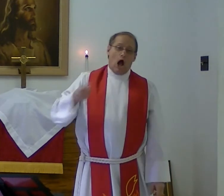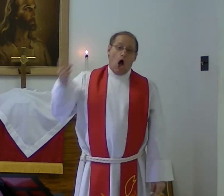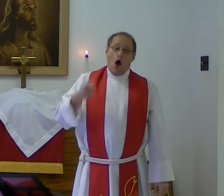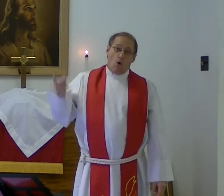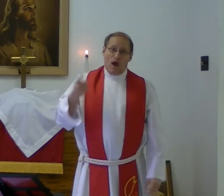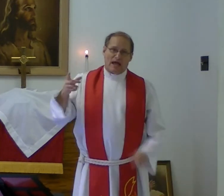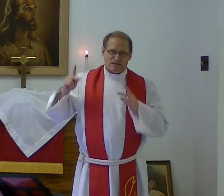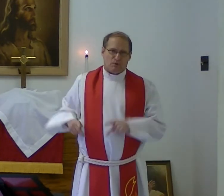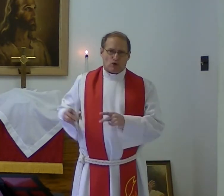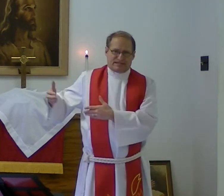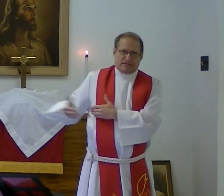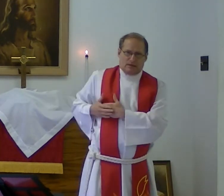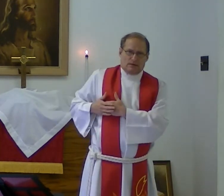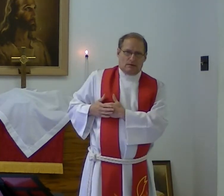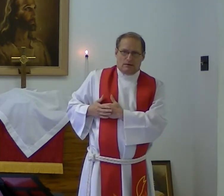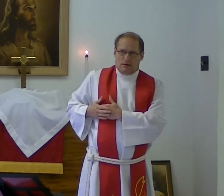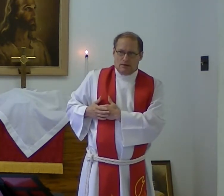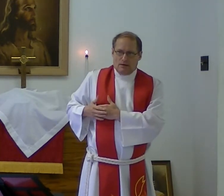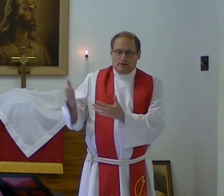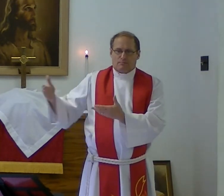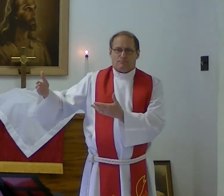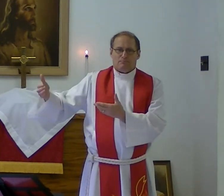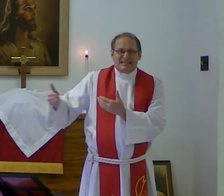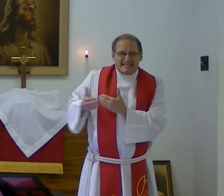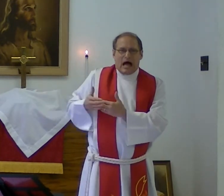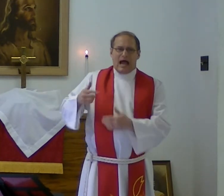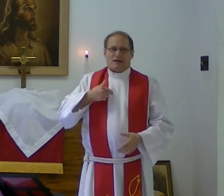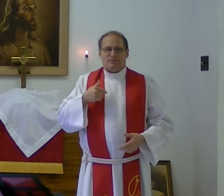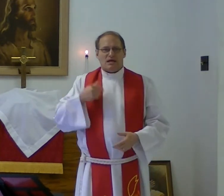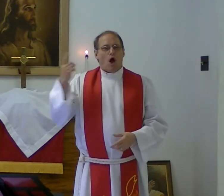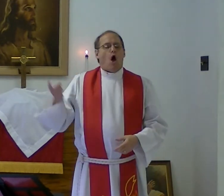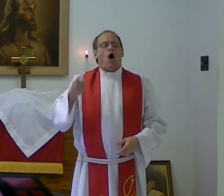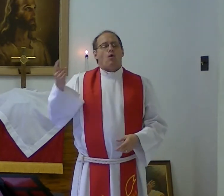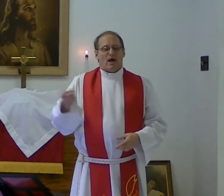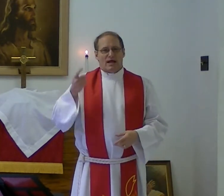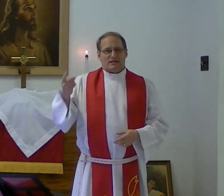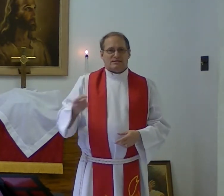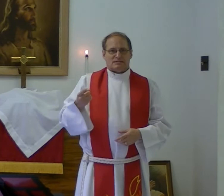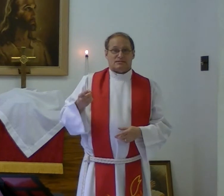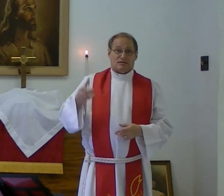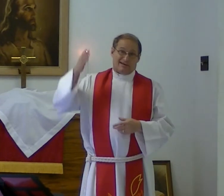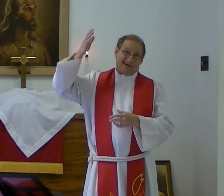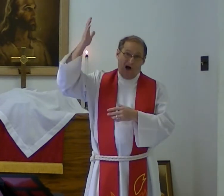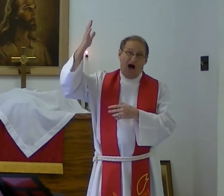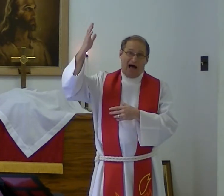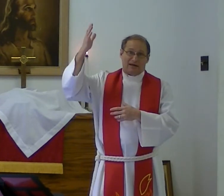-always person. Beside-me-always God. God,